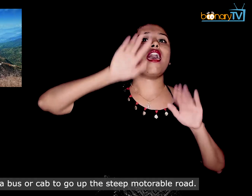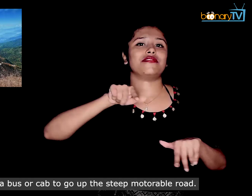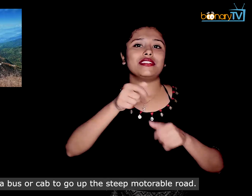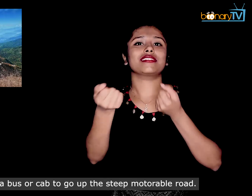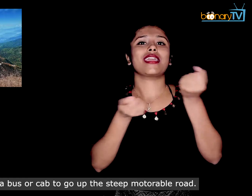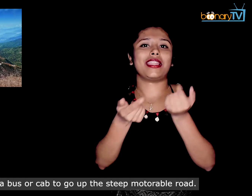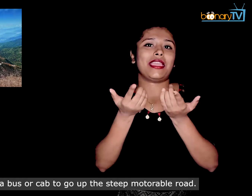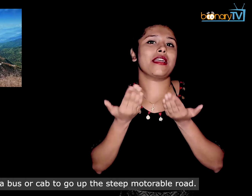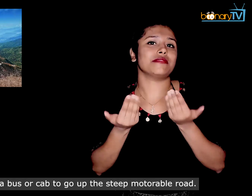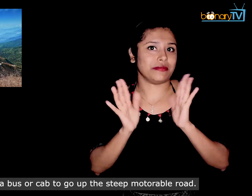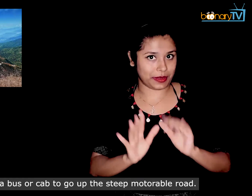road.